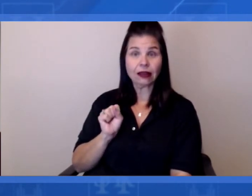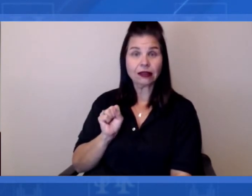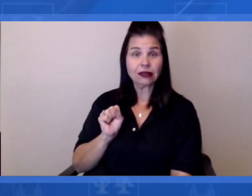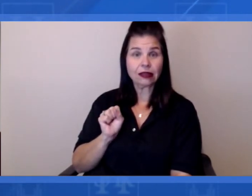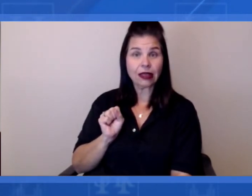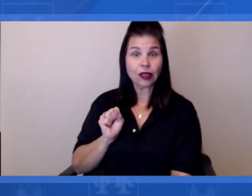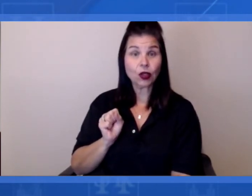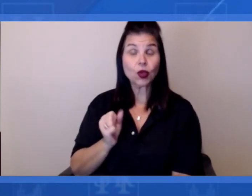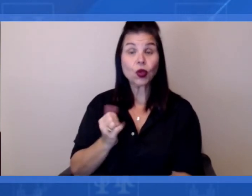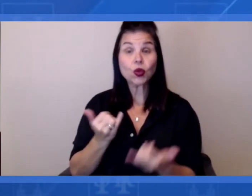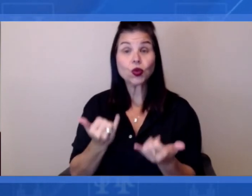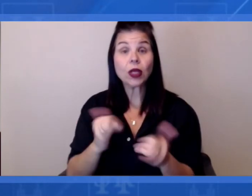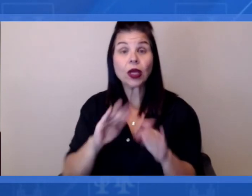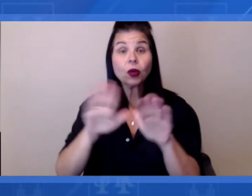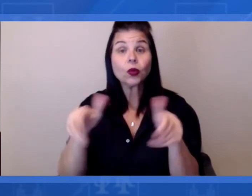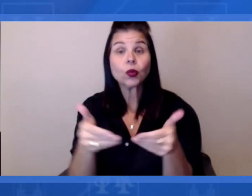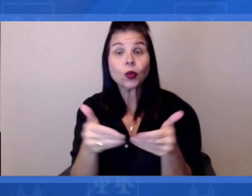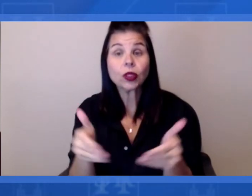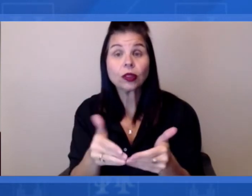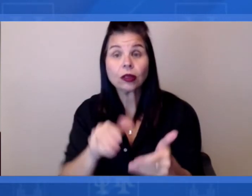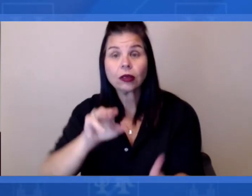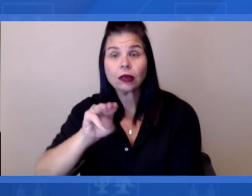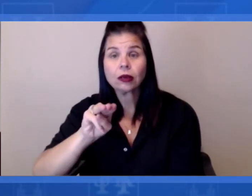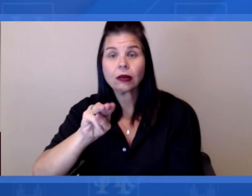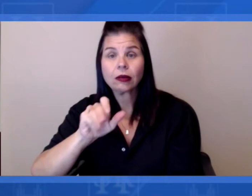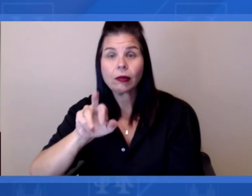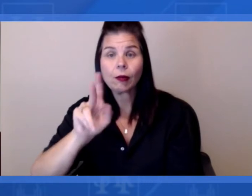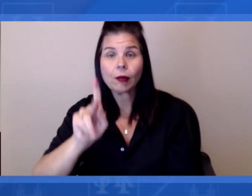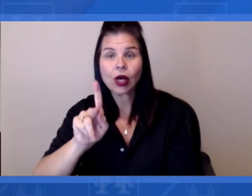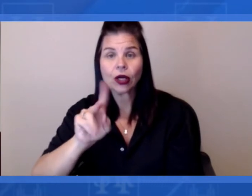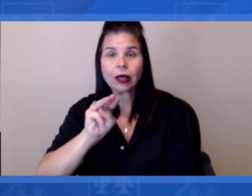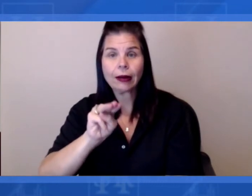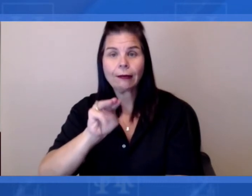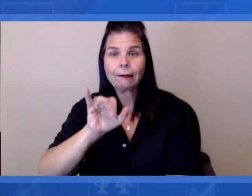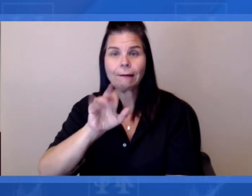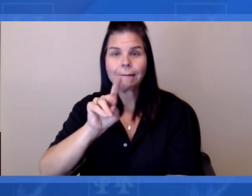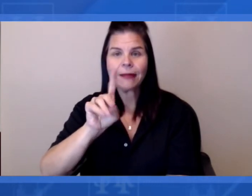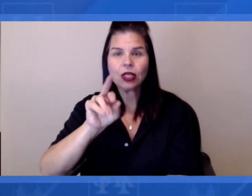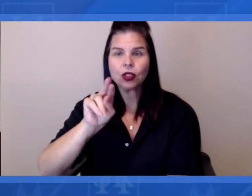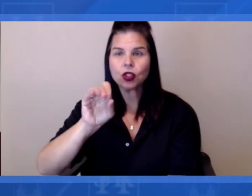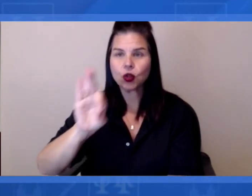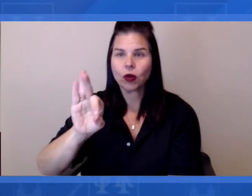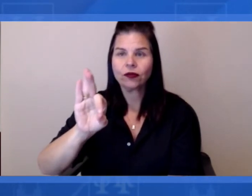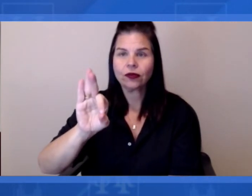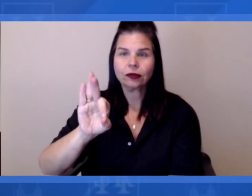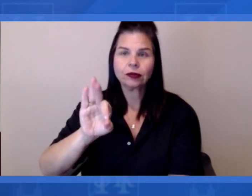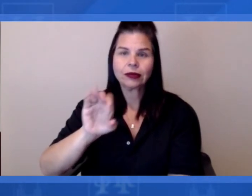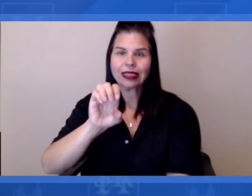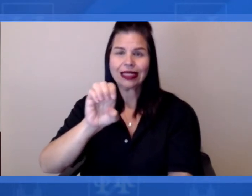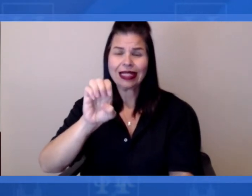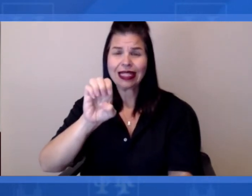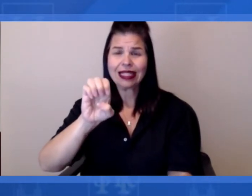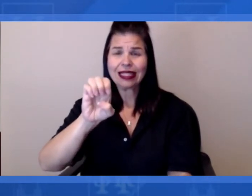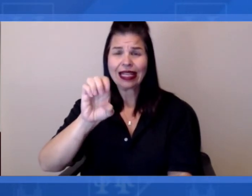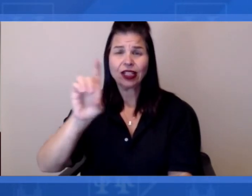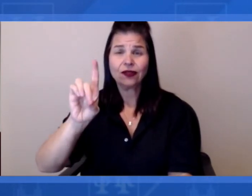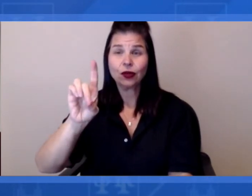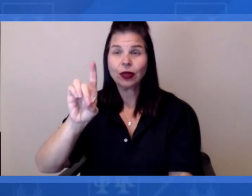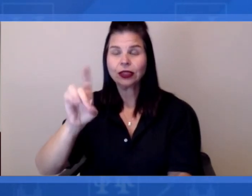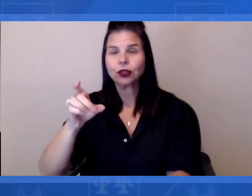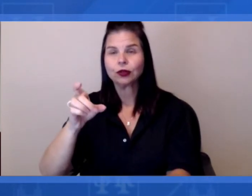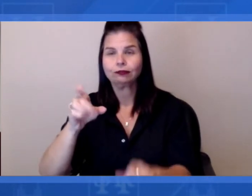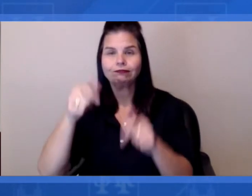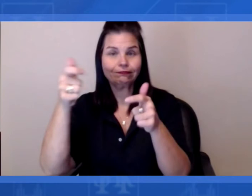And now I'd like to introduce you to Mark Mindorf, Executive Director of DARTs. Over to you, Mark.